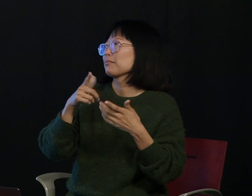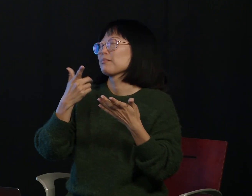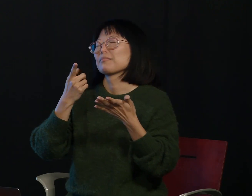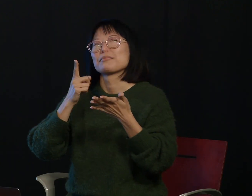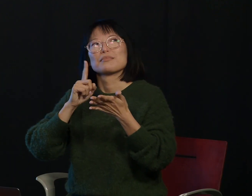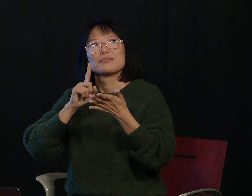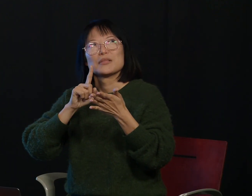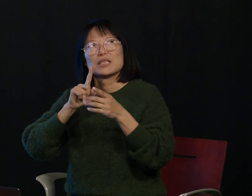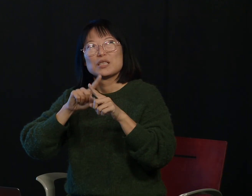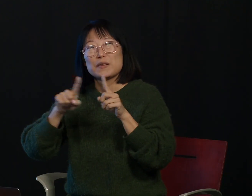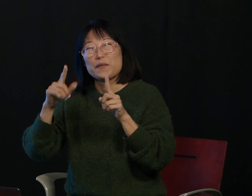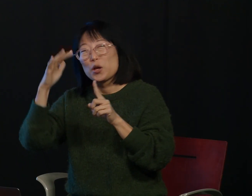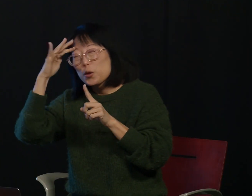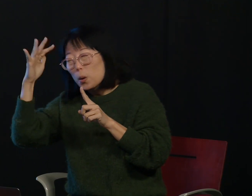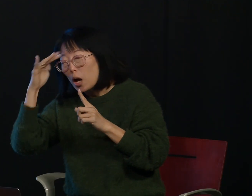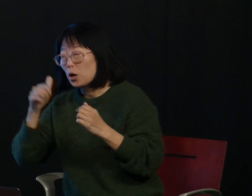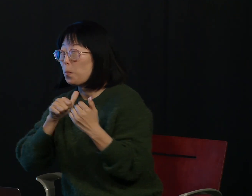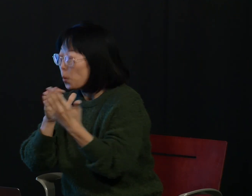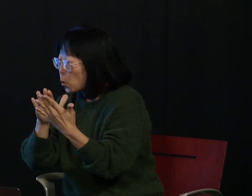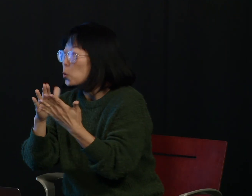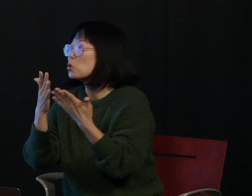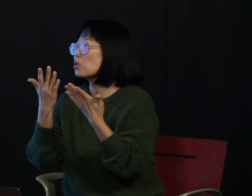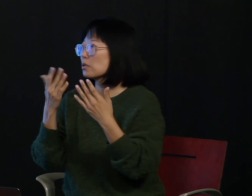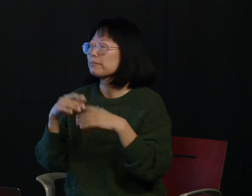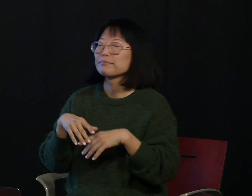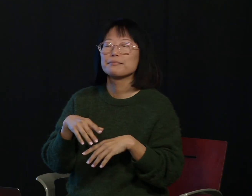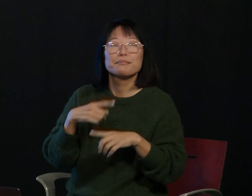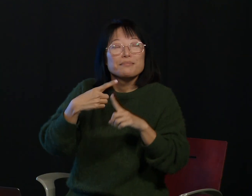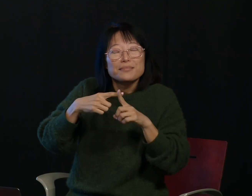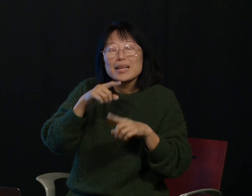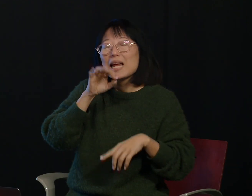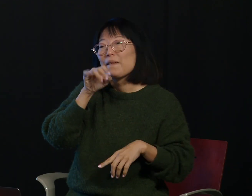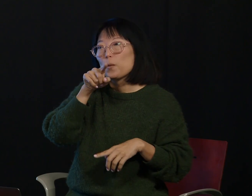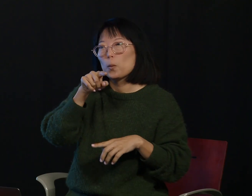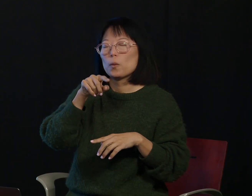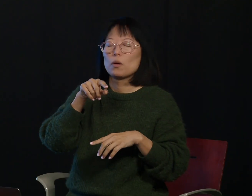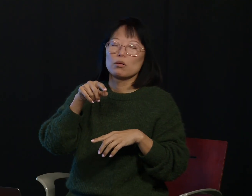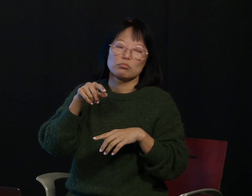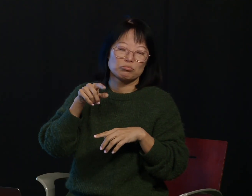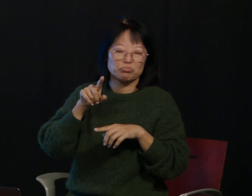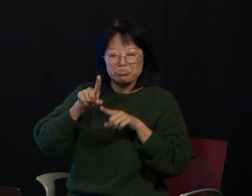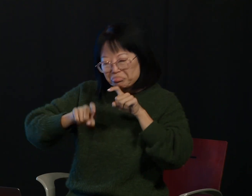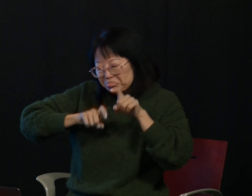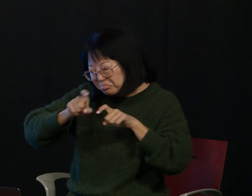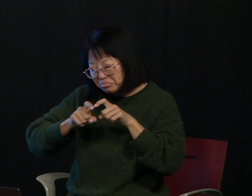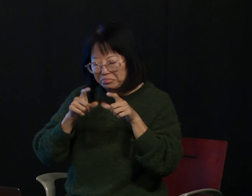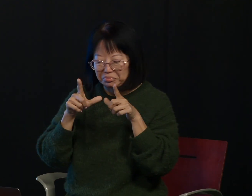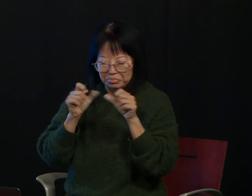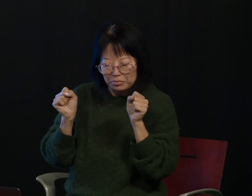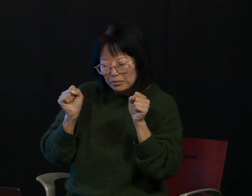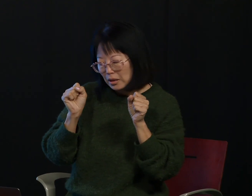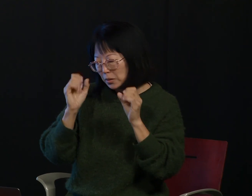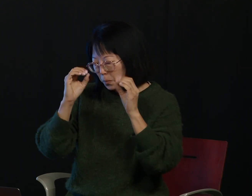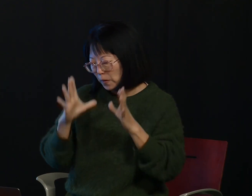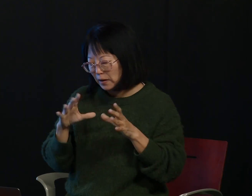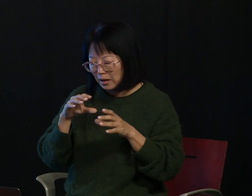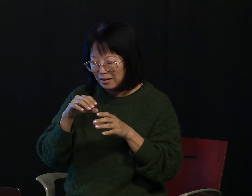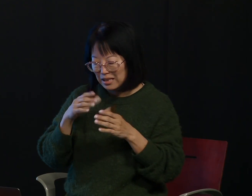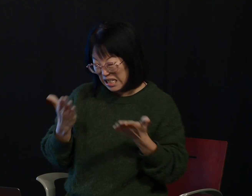because our research interests are different, our theoretical approaches are different. And if you were to ask linguists or professors